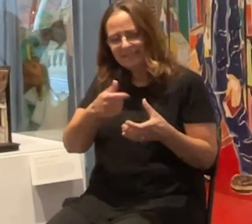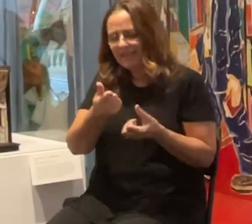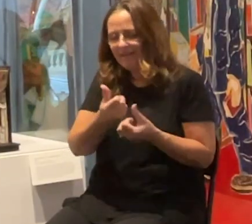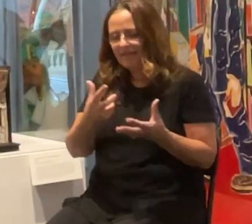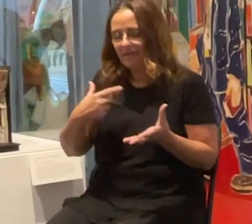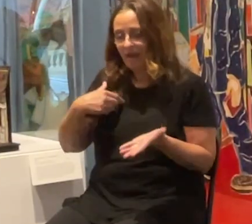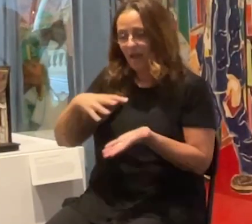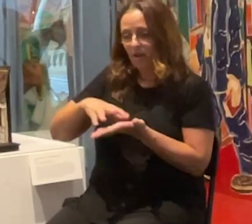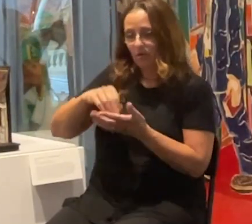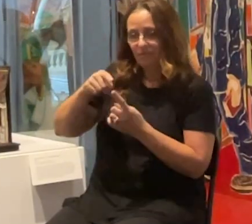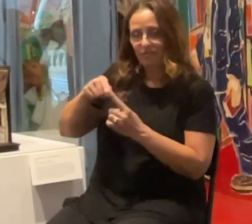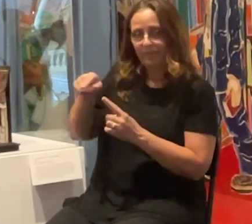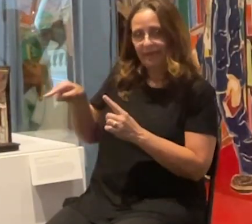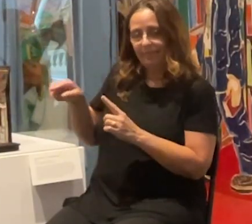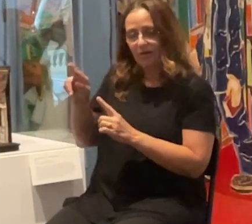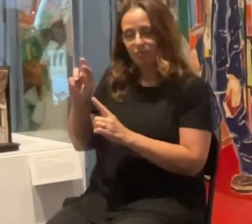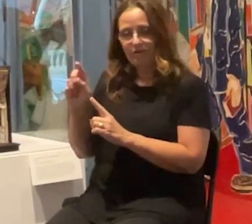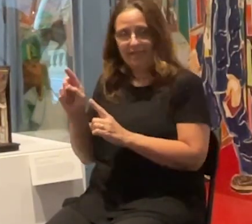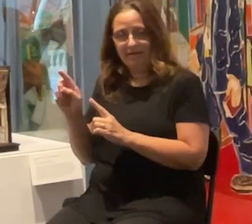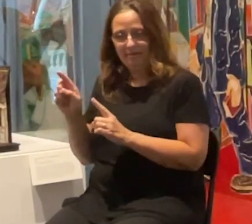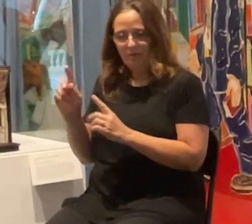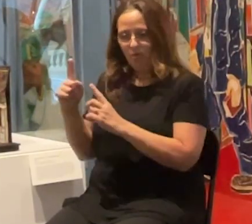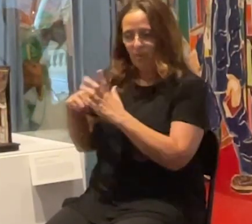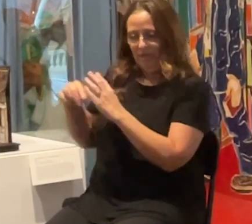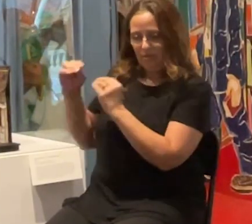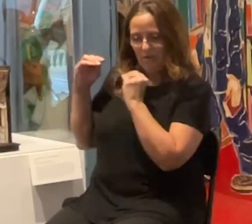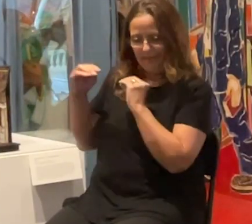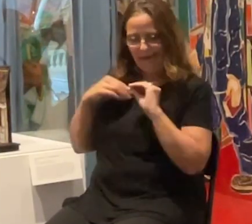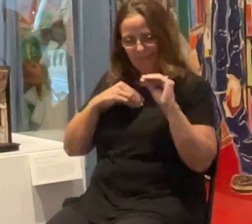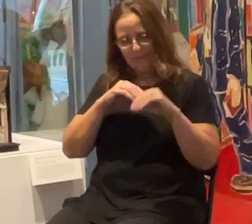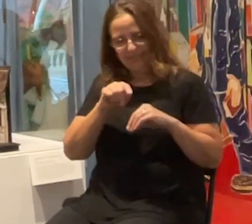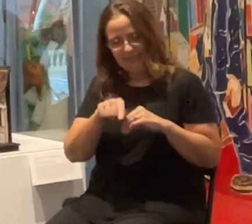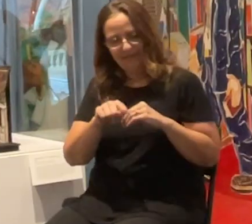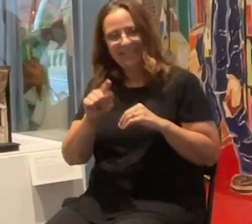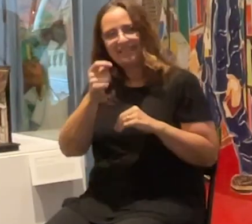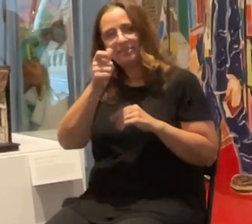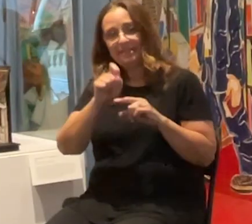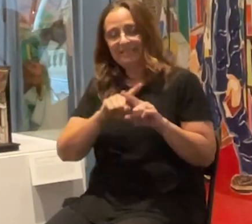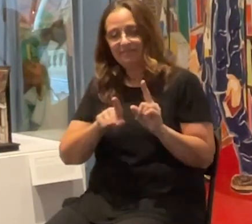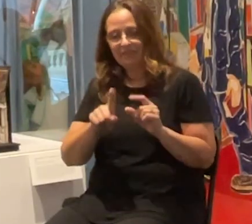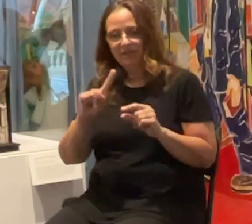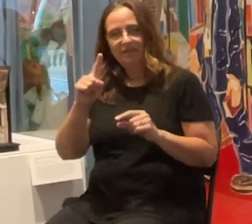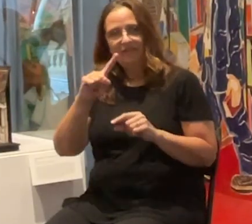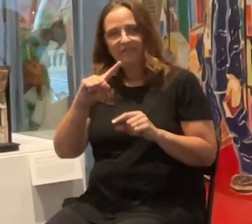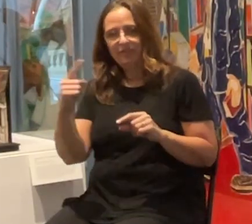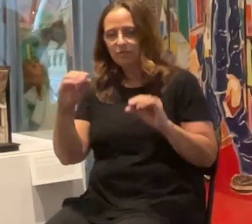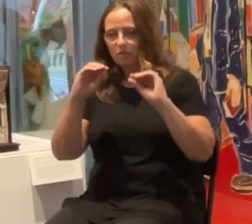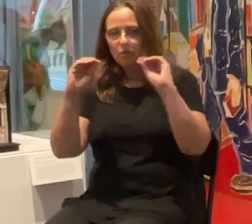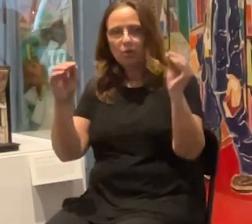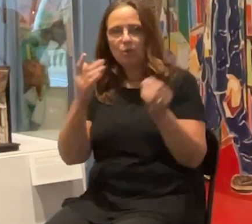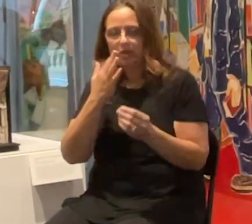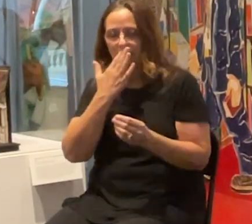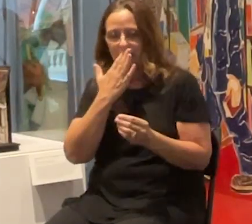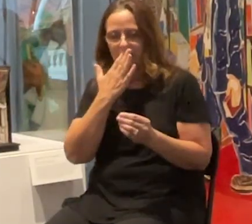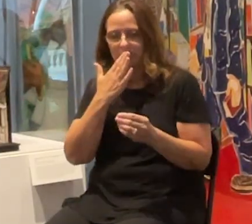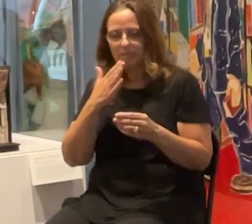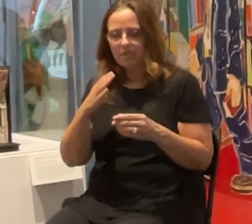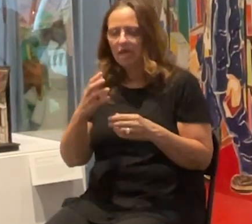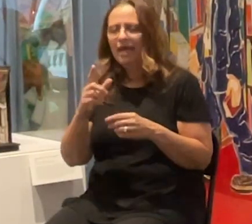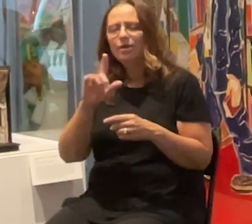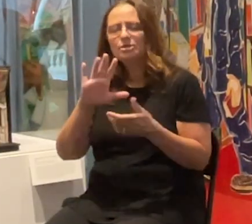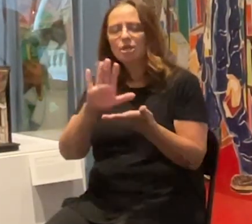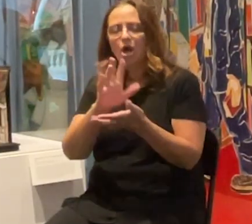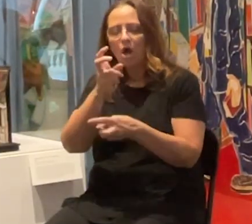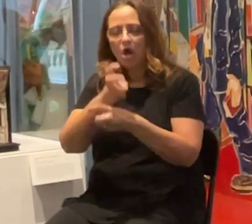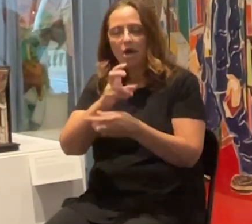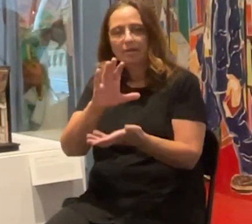ways. Done different than he would do, though. First thing was that it had no color. It was just cardboard color, brown and